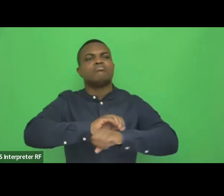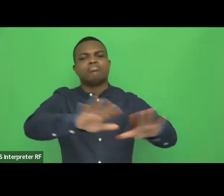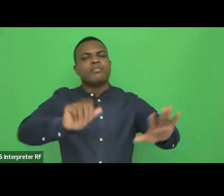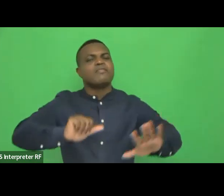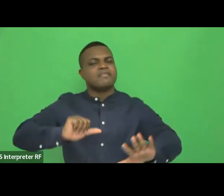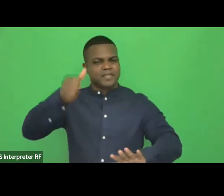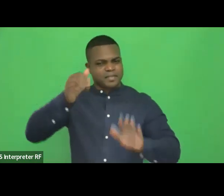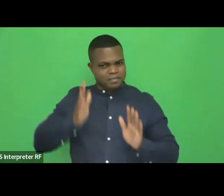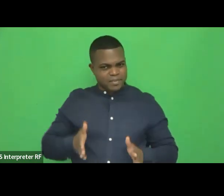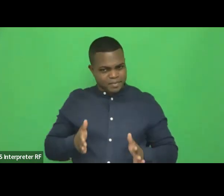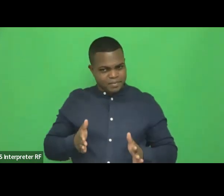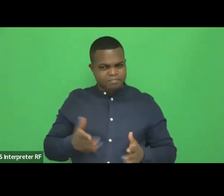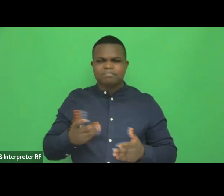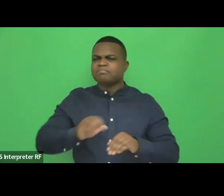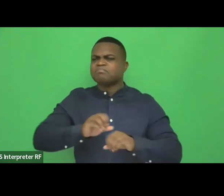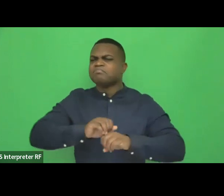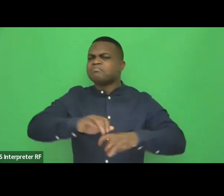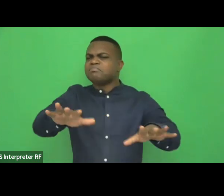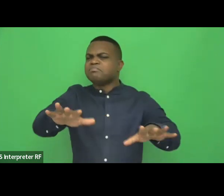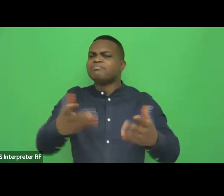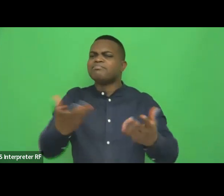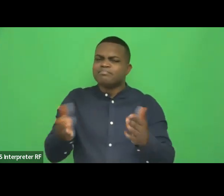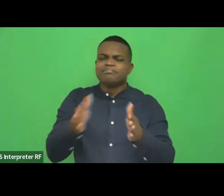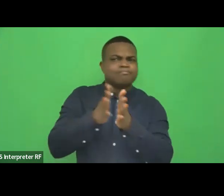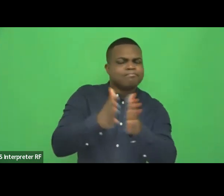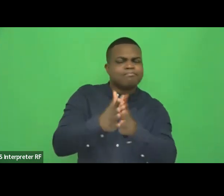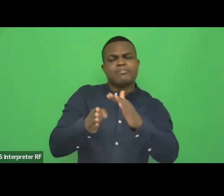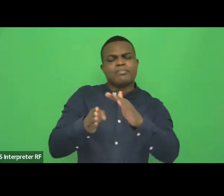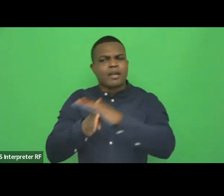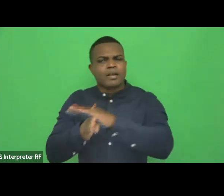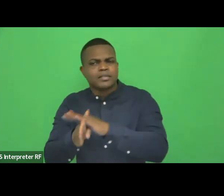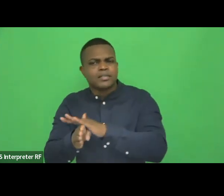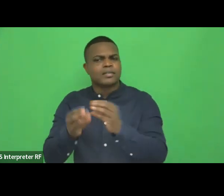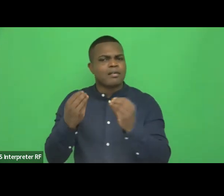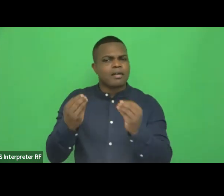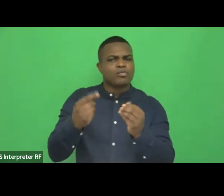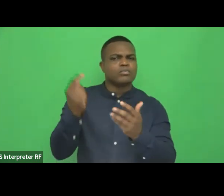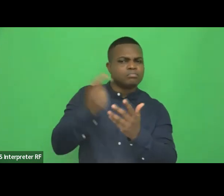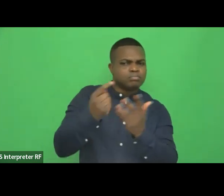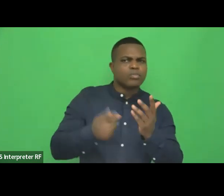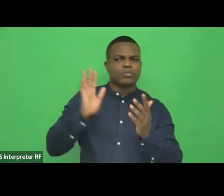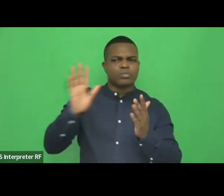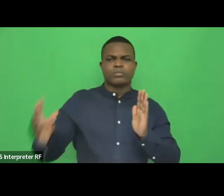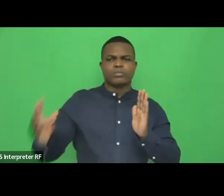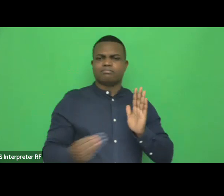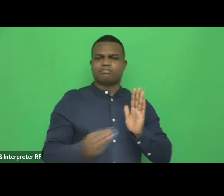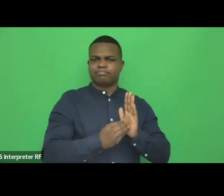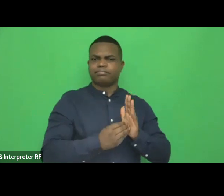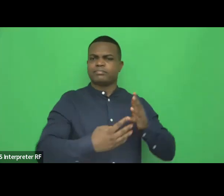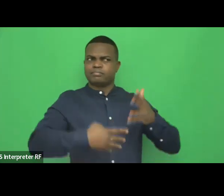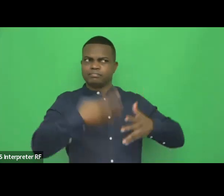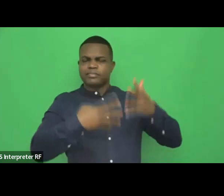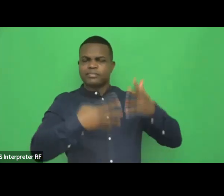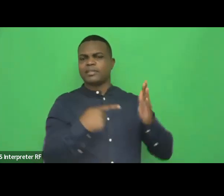to readers with disabilities and people making purchasing decisions for an institution such as a library or university. In